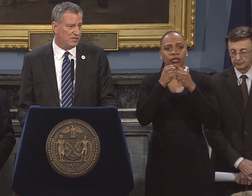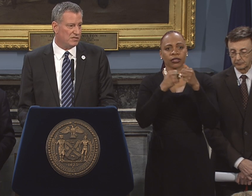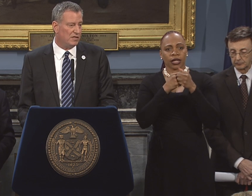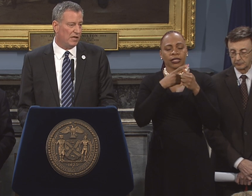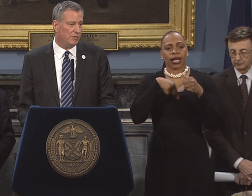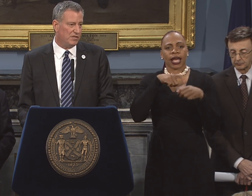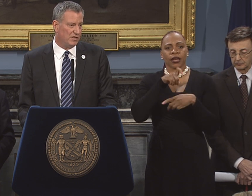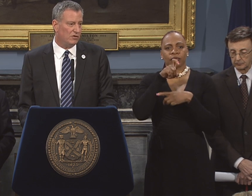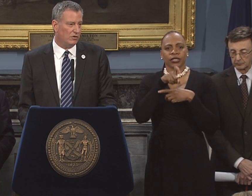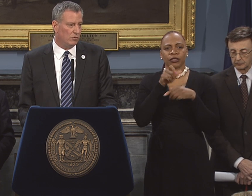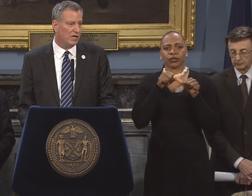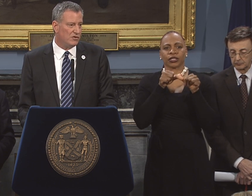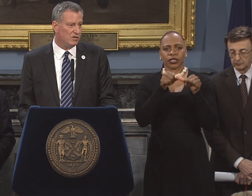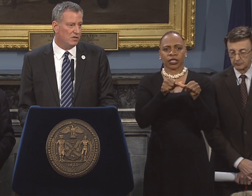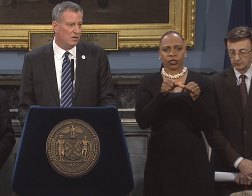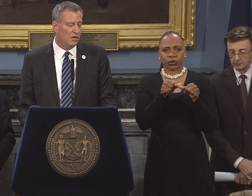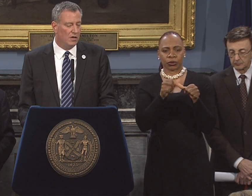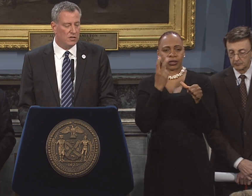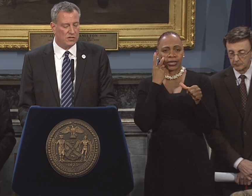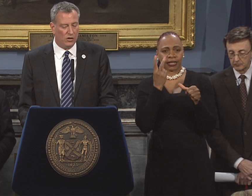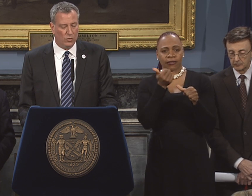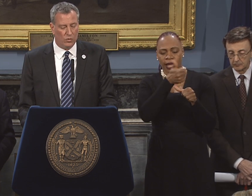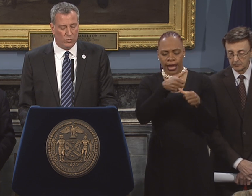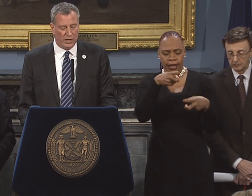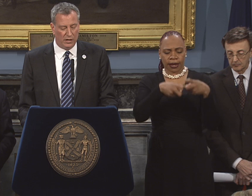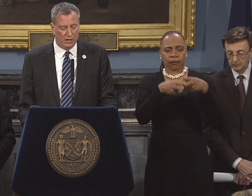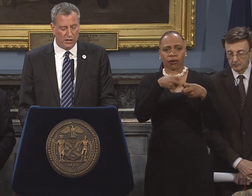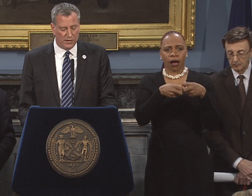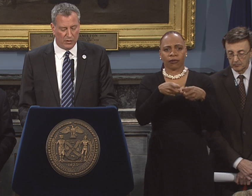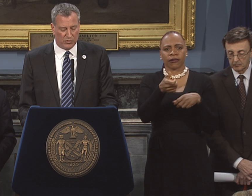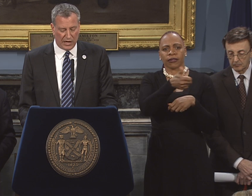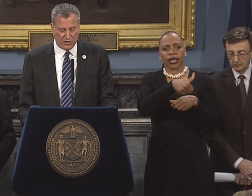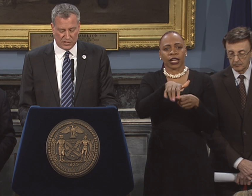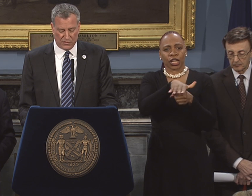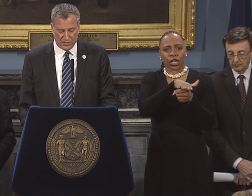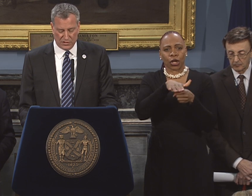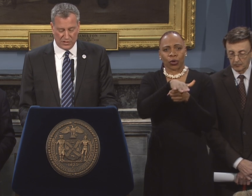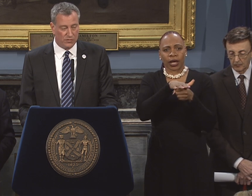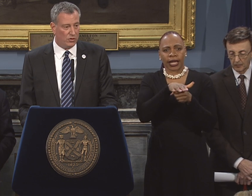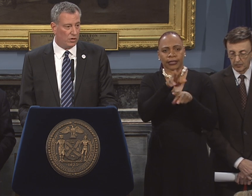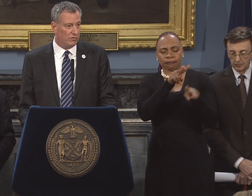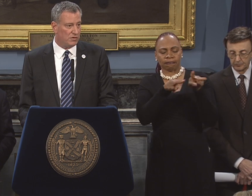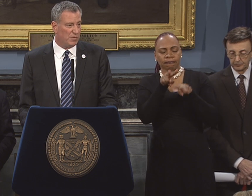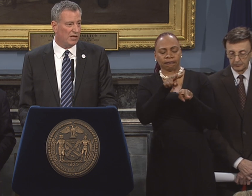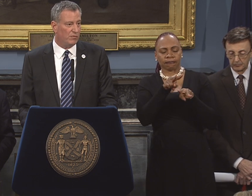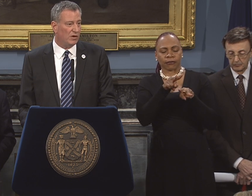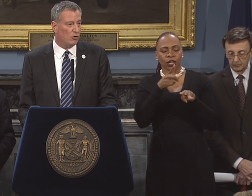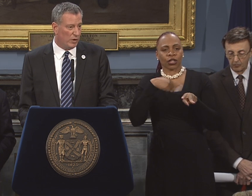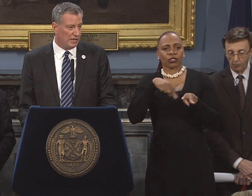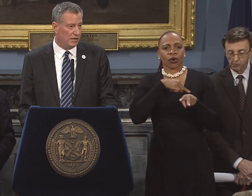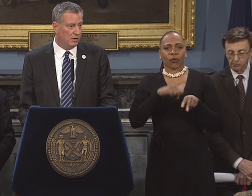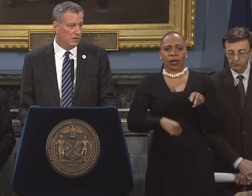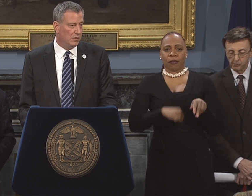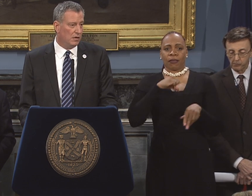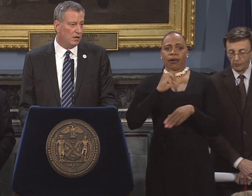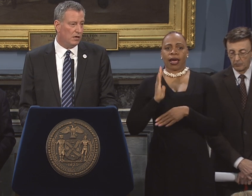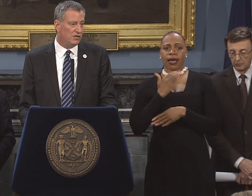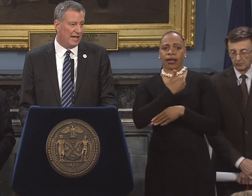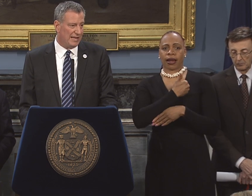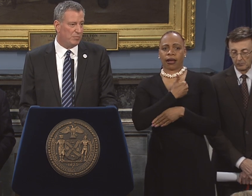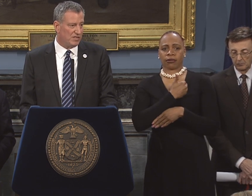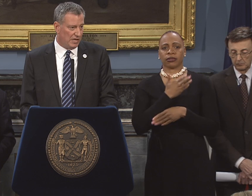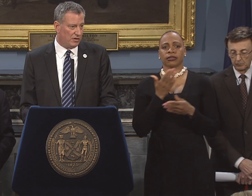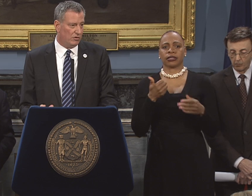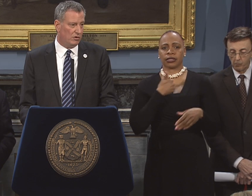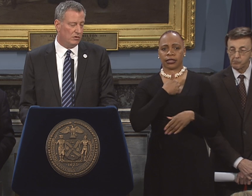that might exist at any particular location. So we, I think, pride ourselves in the City of New York for responding very quickly